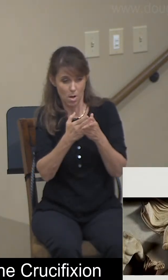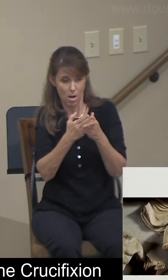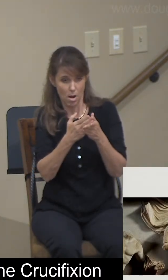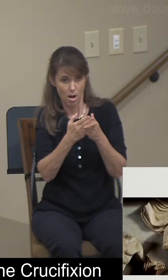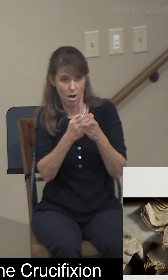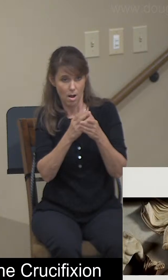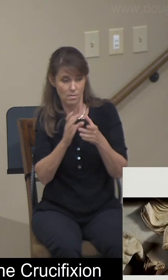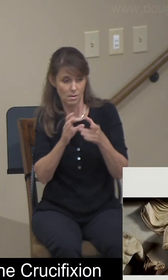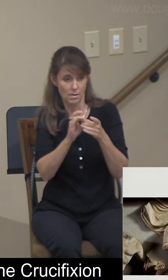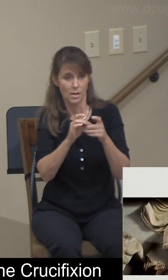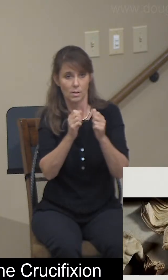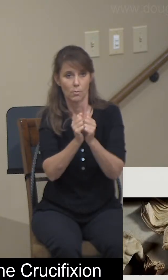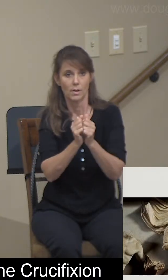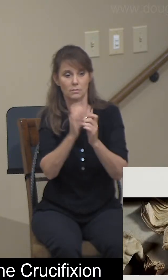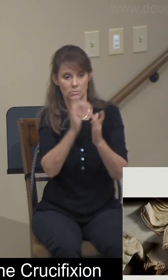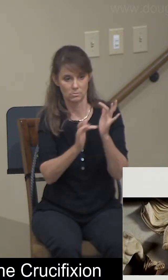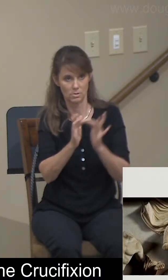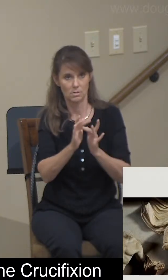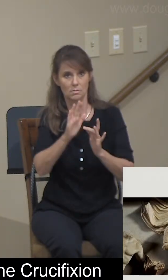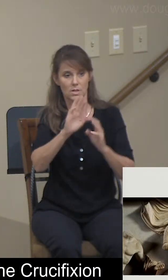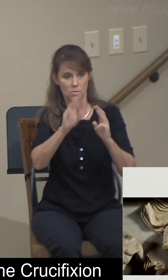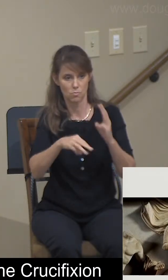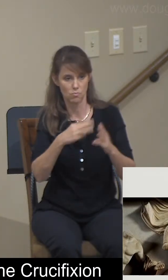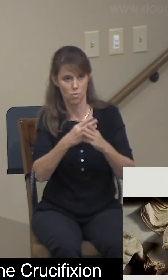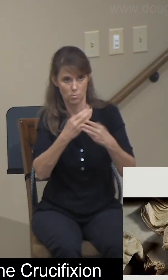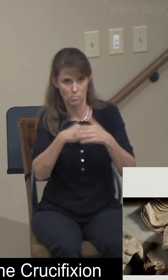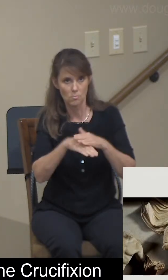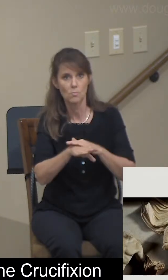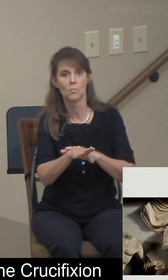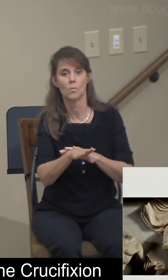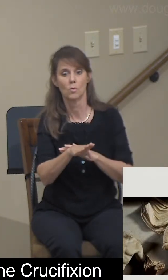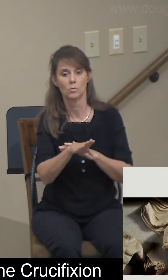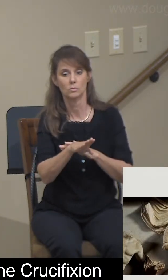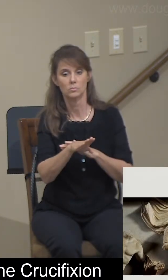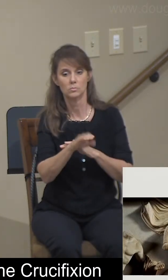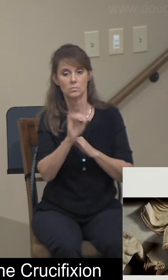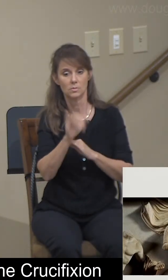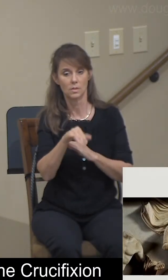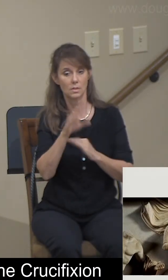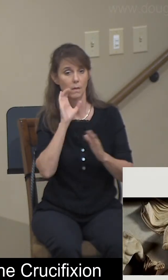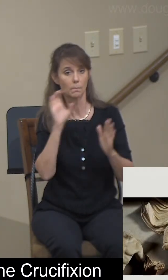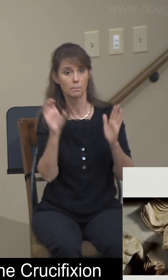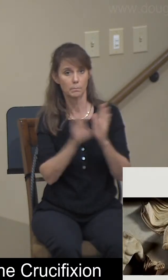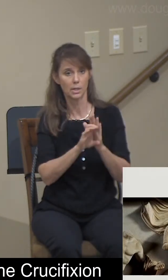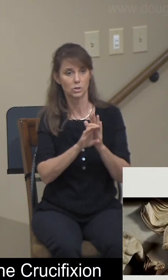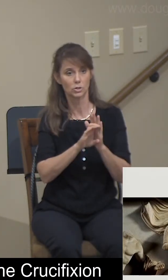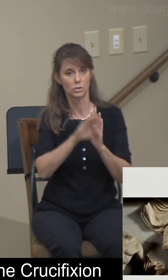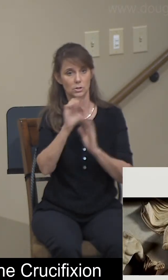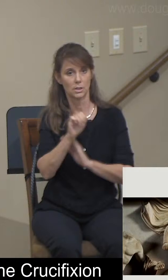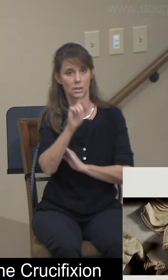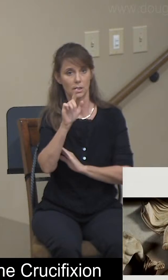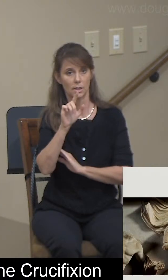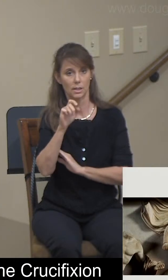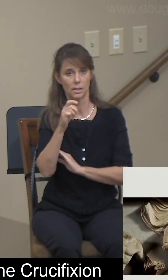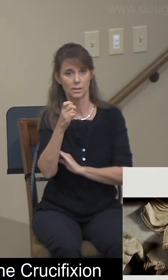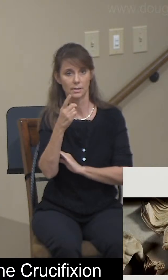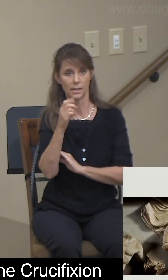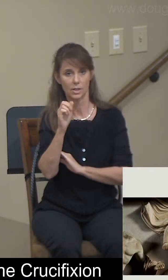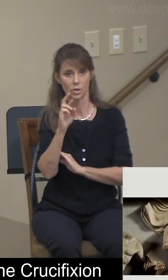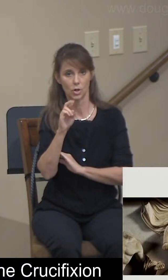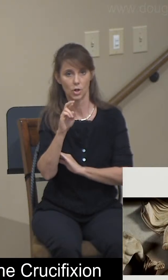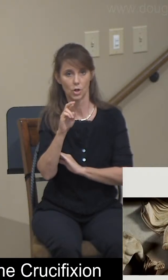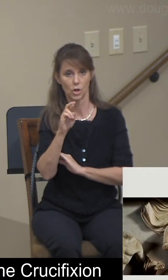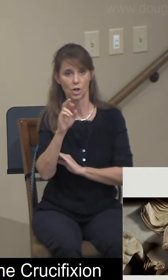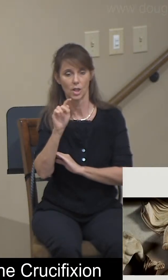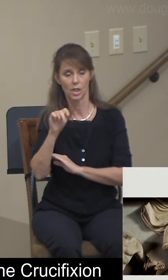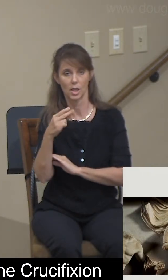and the world in which Jesus begins his ministry. On the picture there is Alexander the Great on the